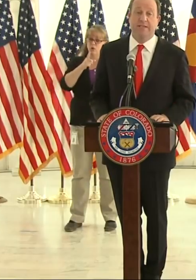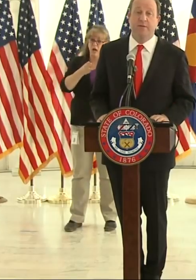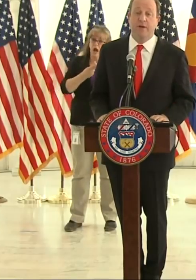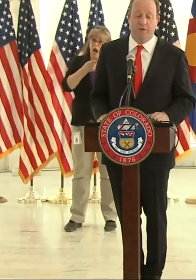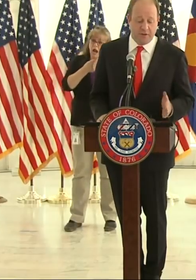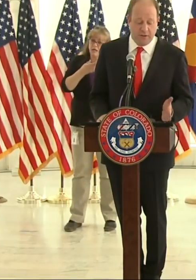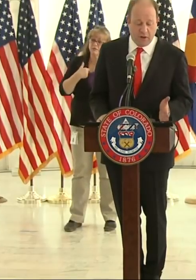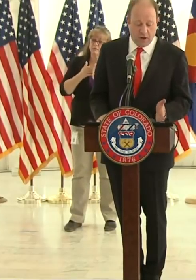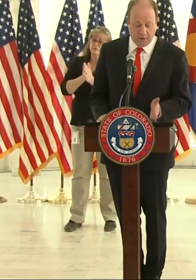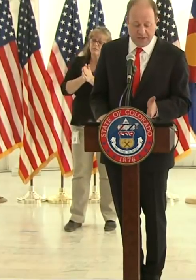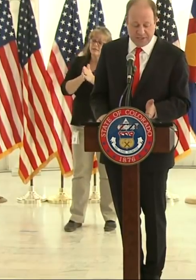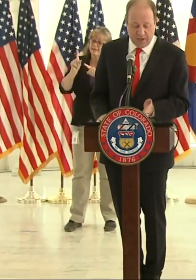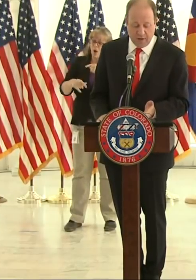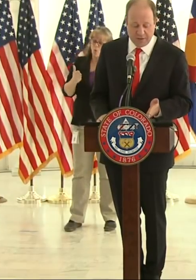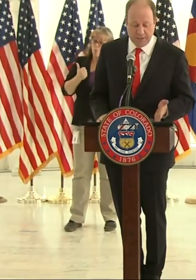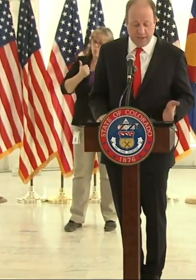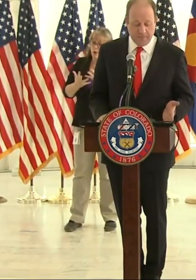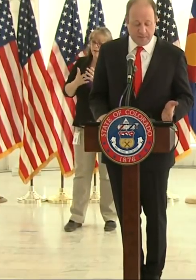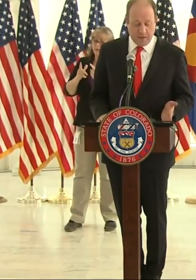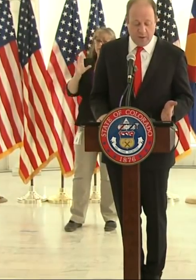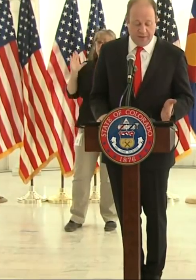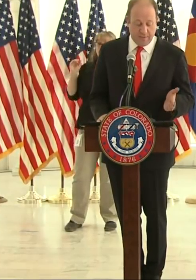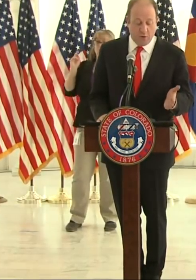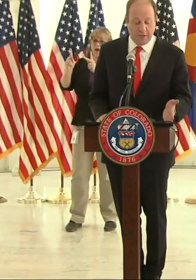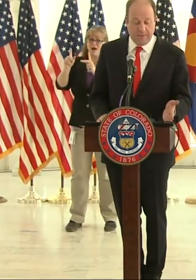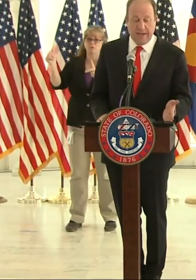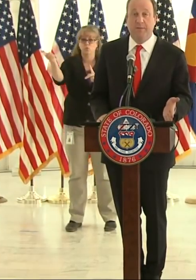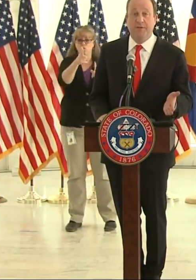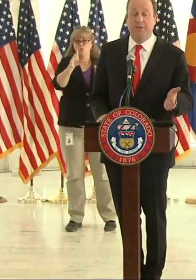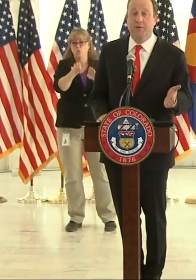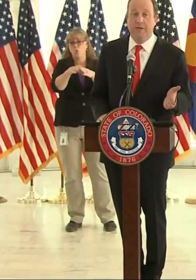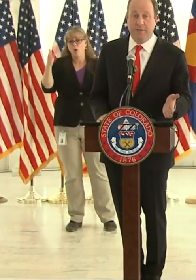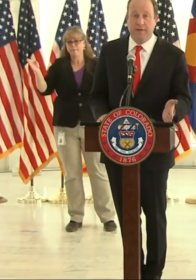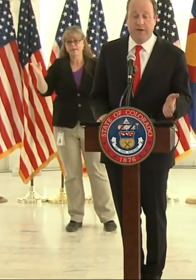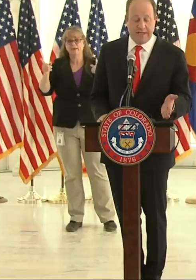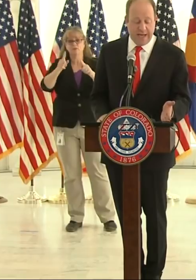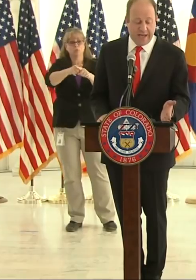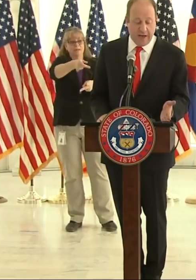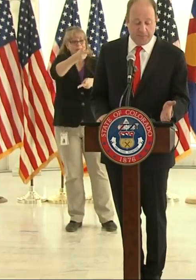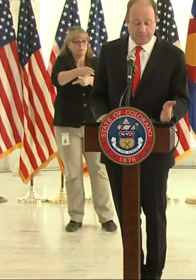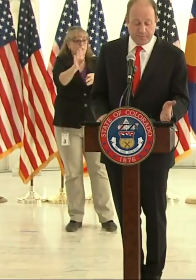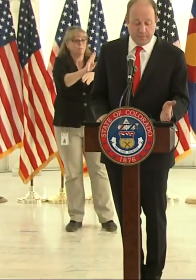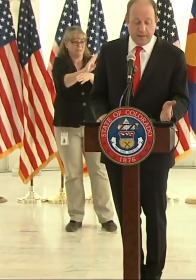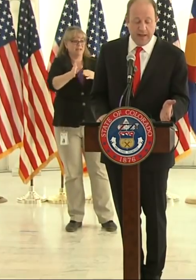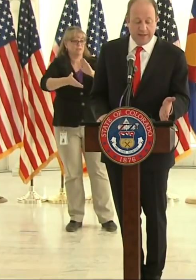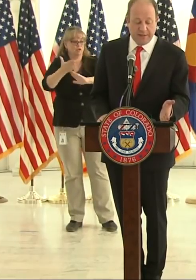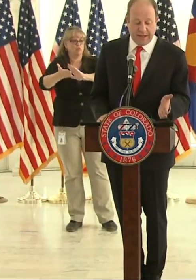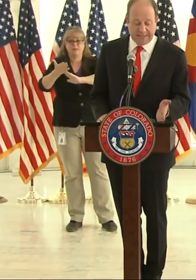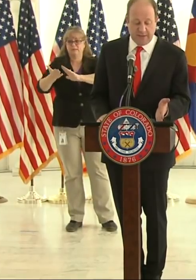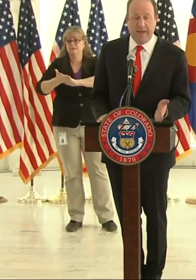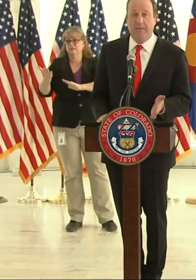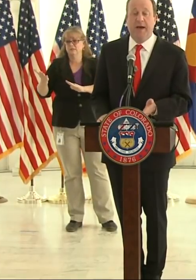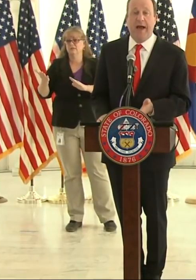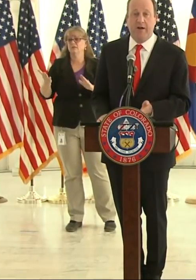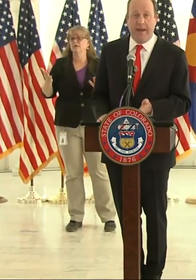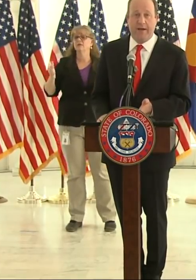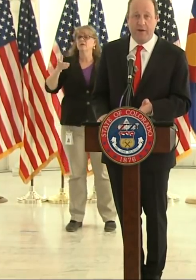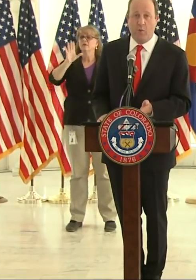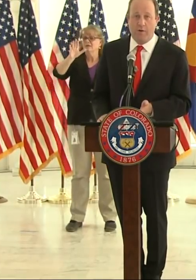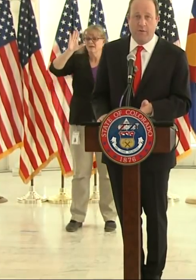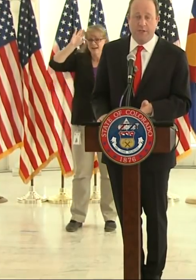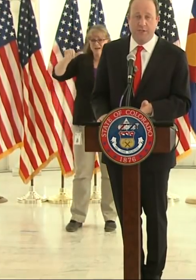in business, and we know that the longer this goes with them only being able to do delivery and takeout, the less they'll be able to